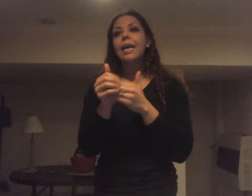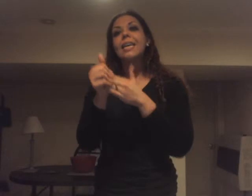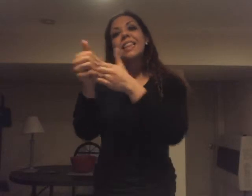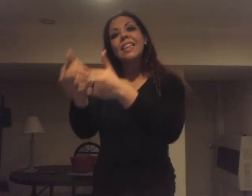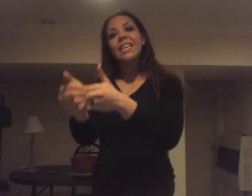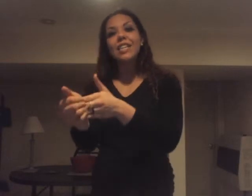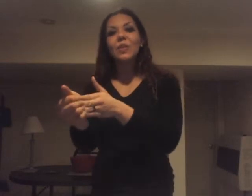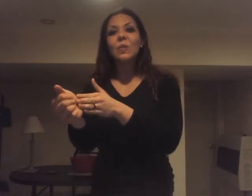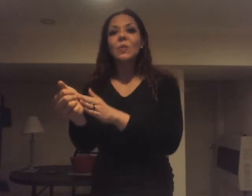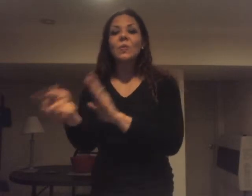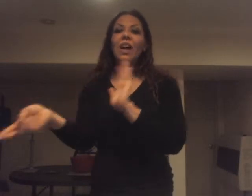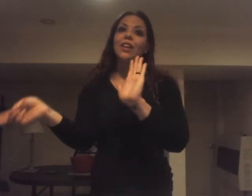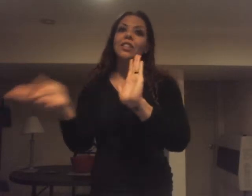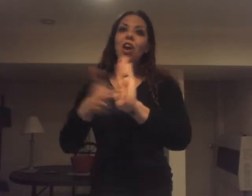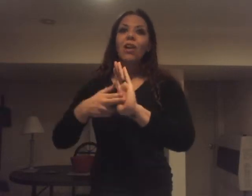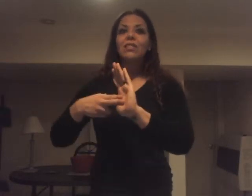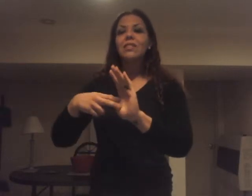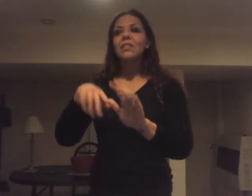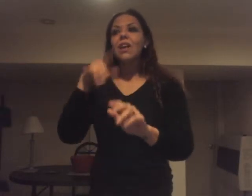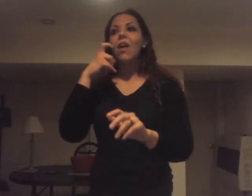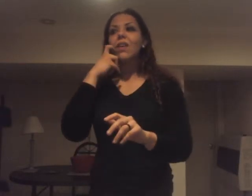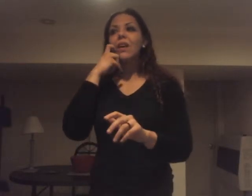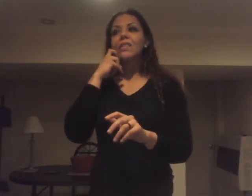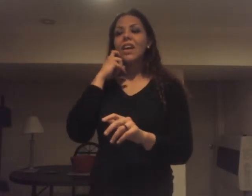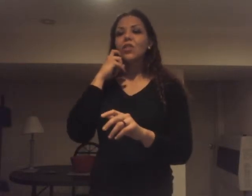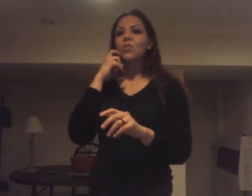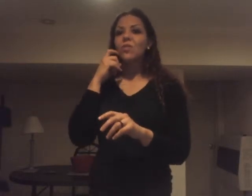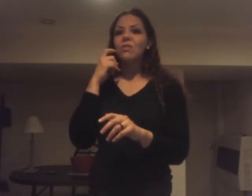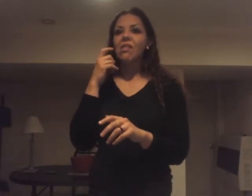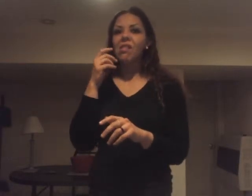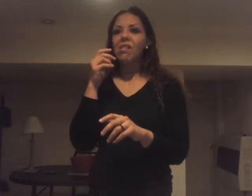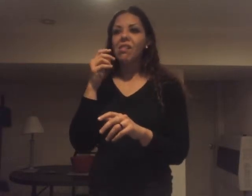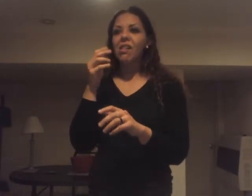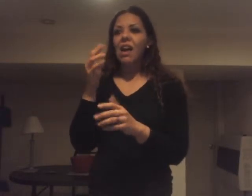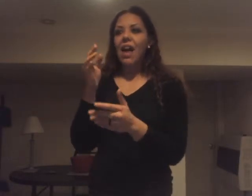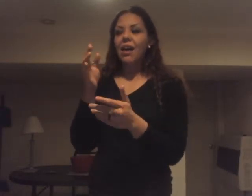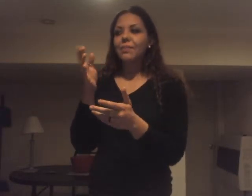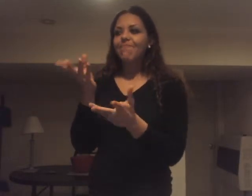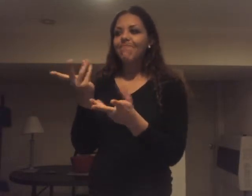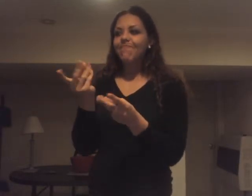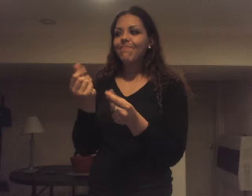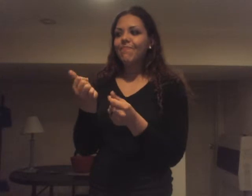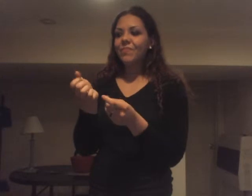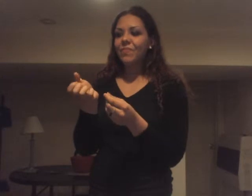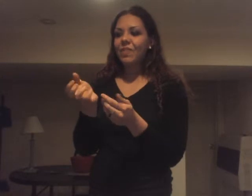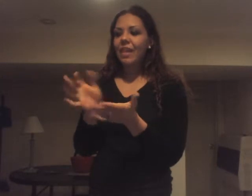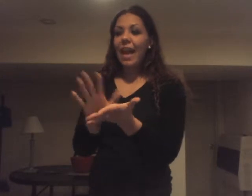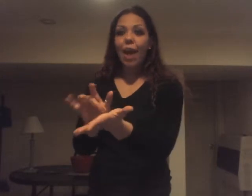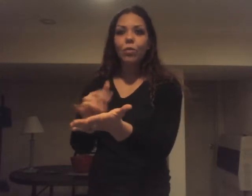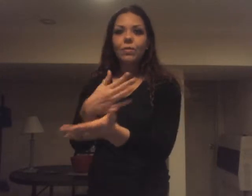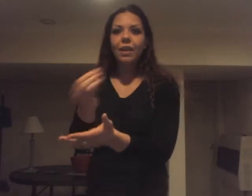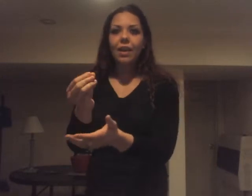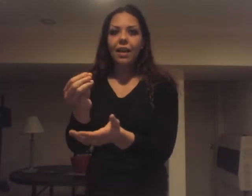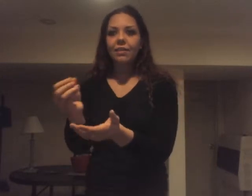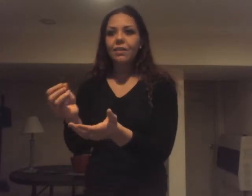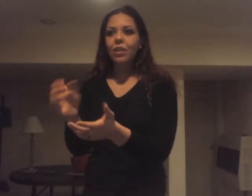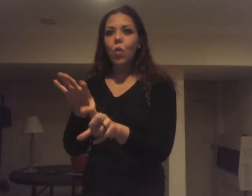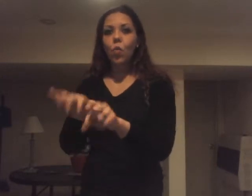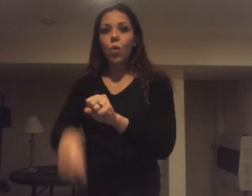sexual harassment and rape, in which case some self-control therapy might be